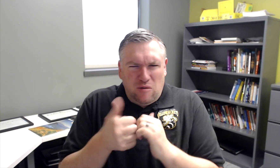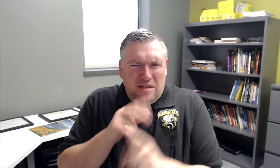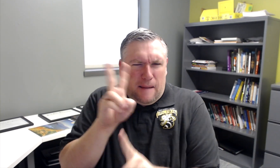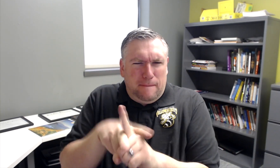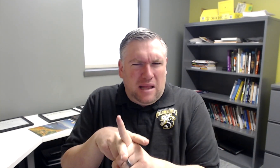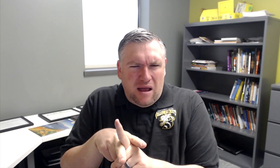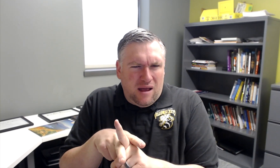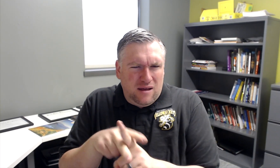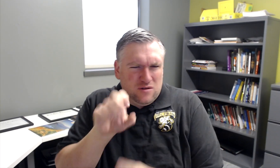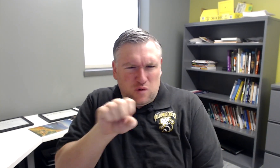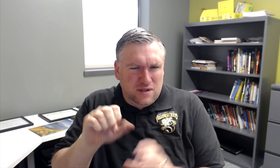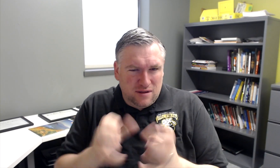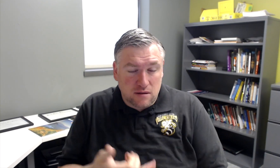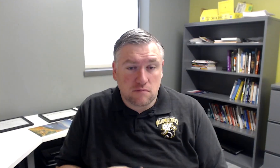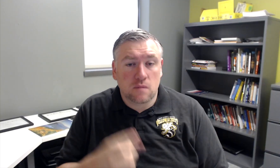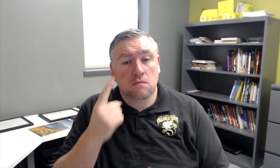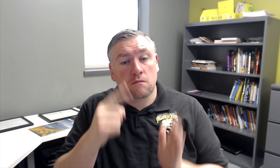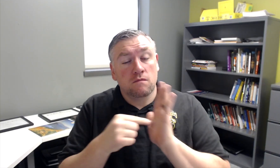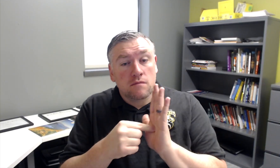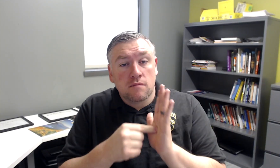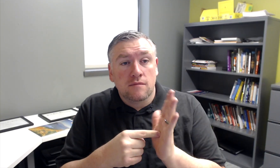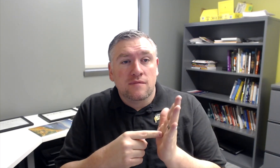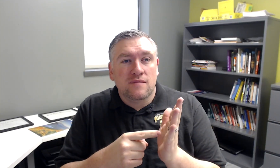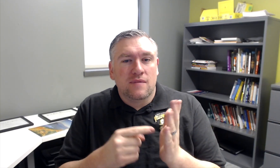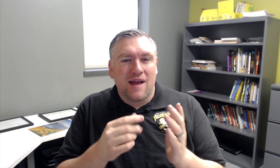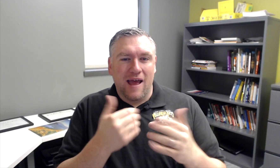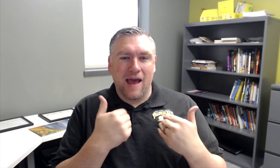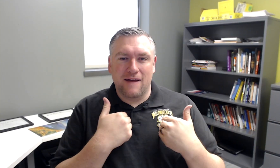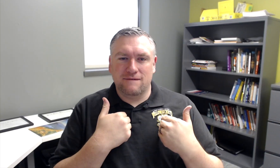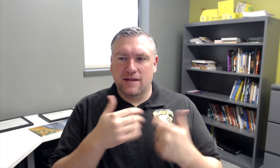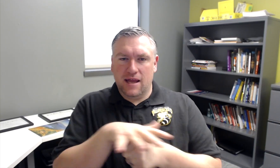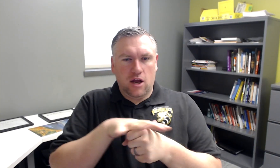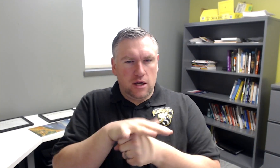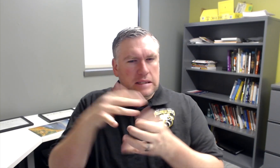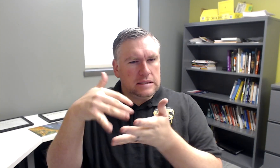So how would that apply to a social studies classroom?